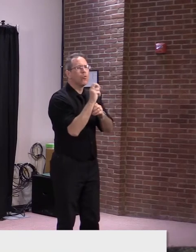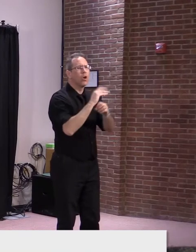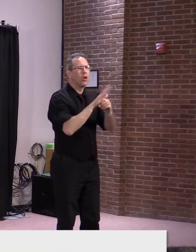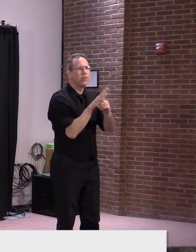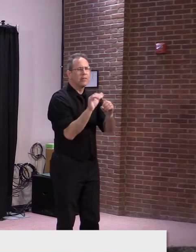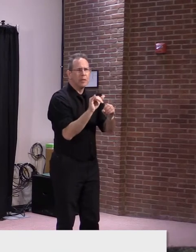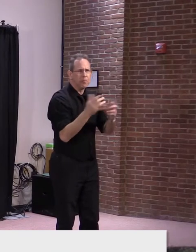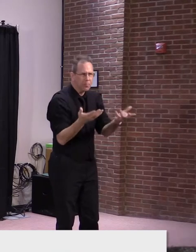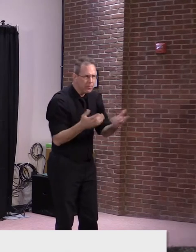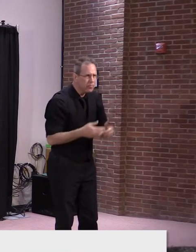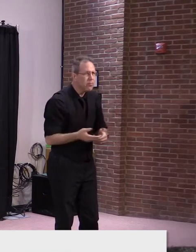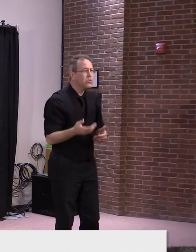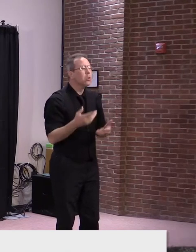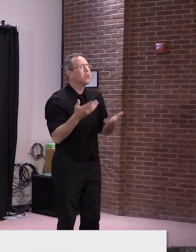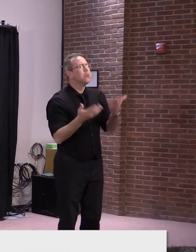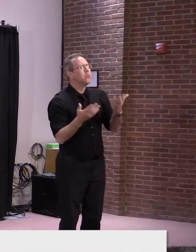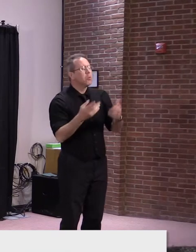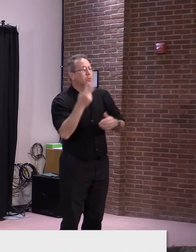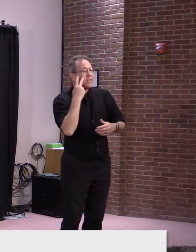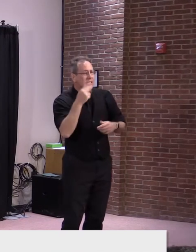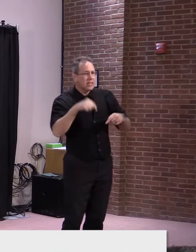uptick as a country